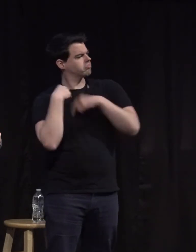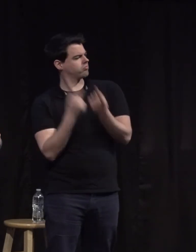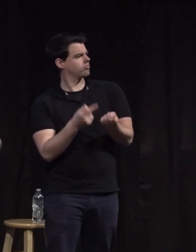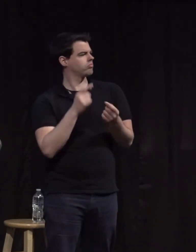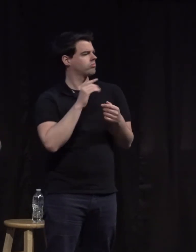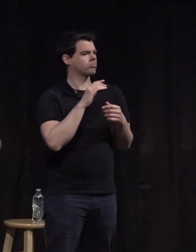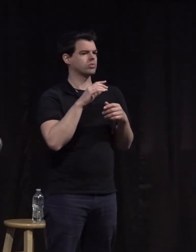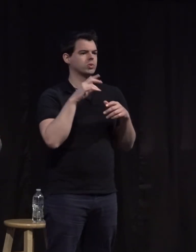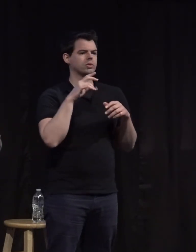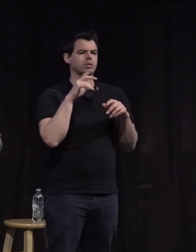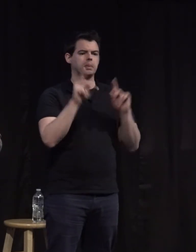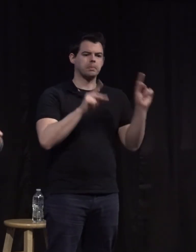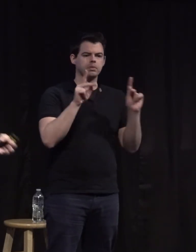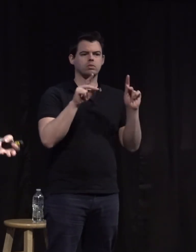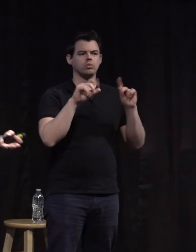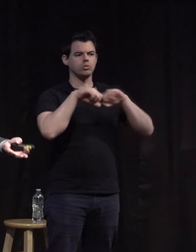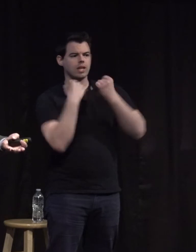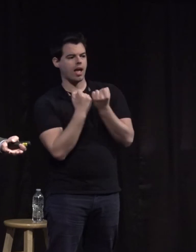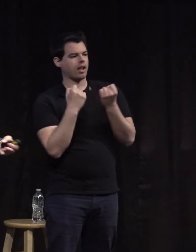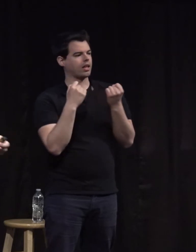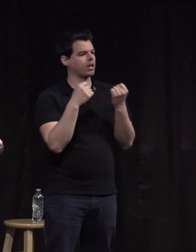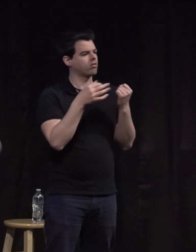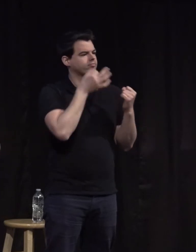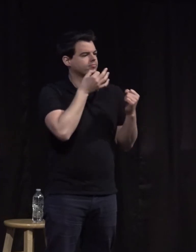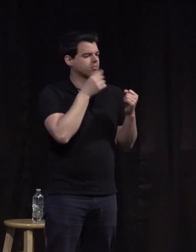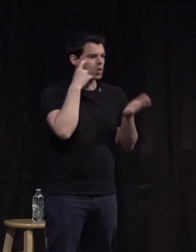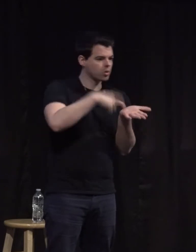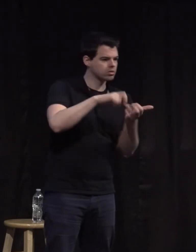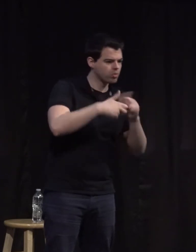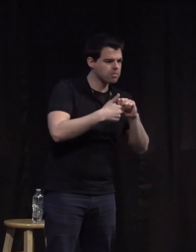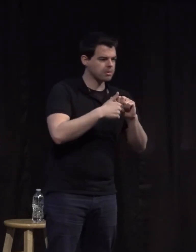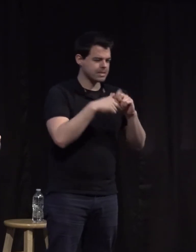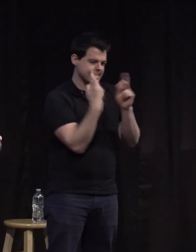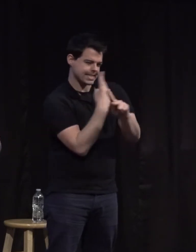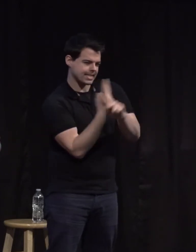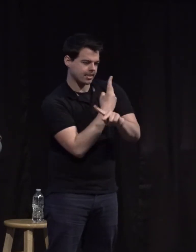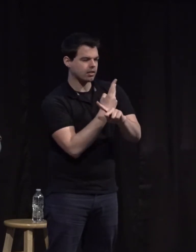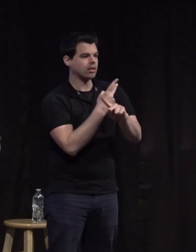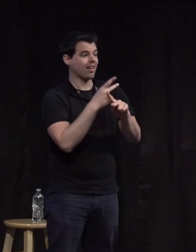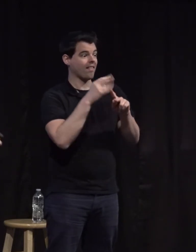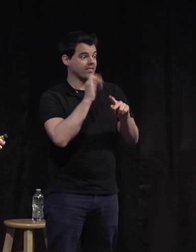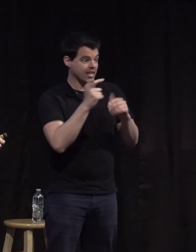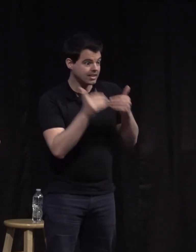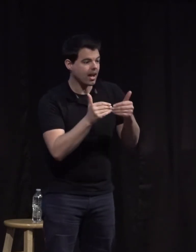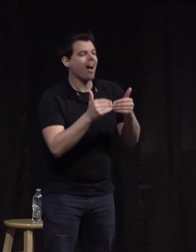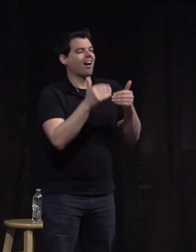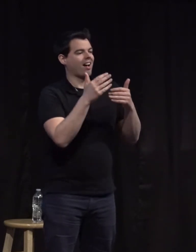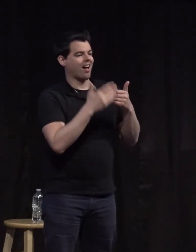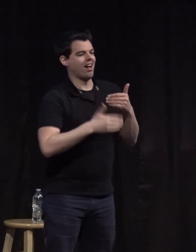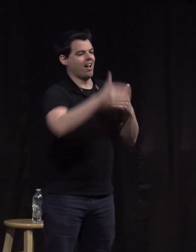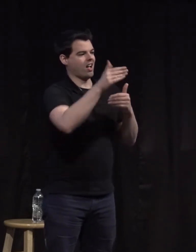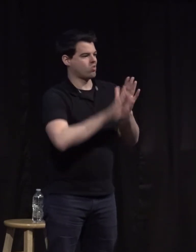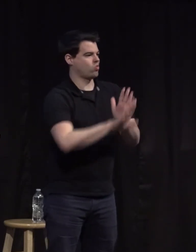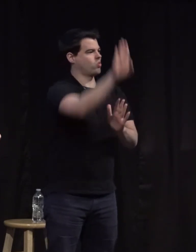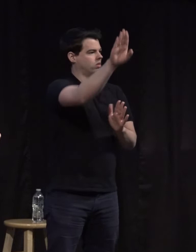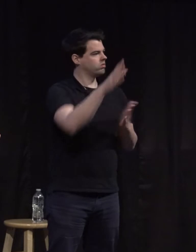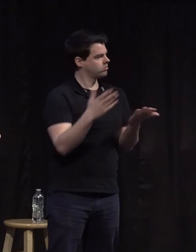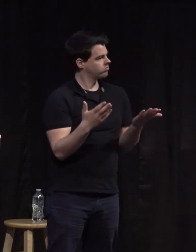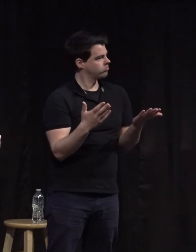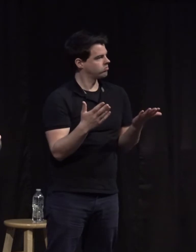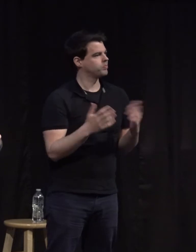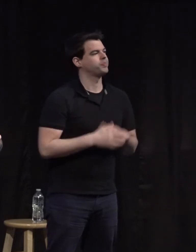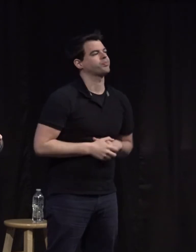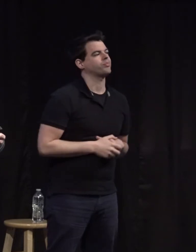So up here on this slide, there's two cars represented. On the left-hand side, that's the first Prius that came to the United States